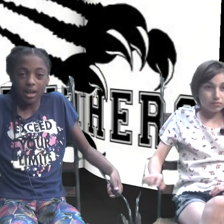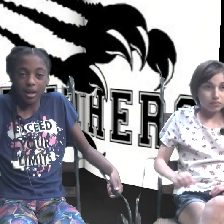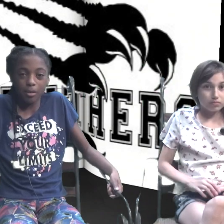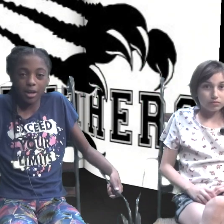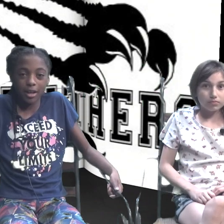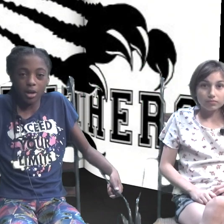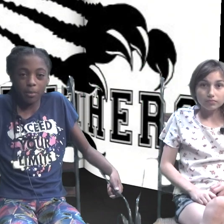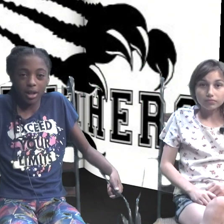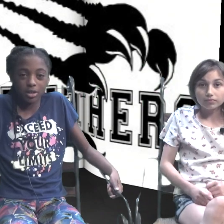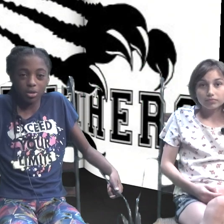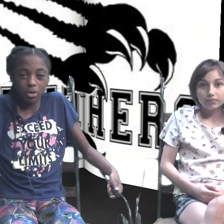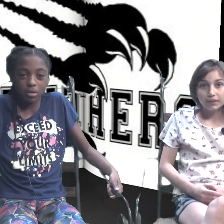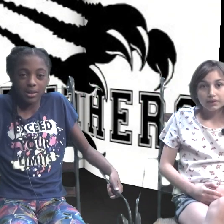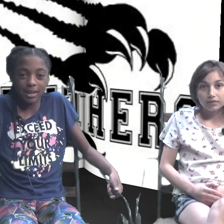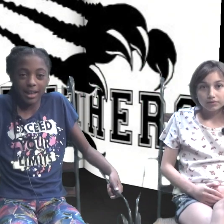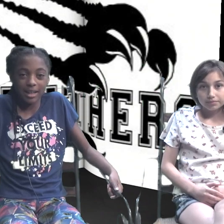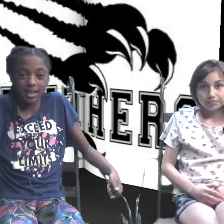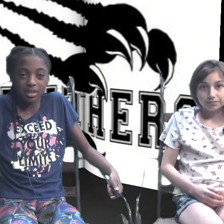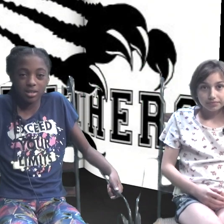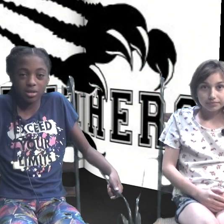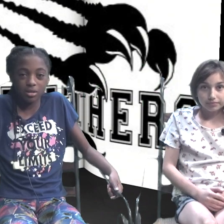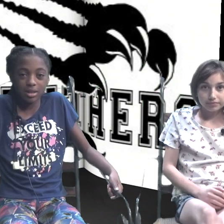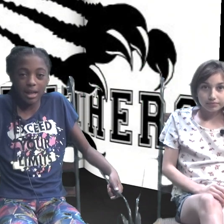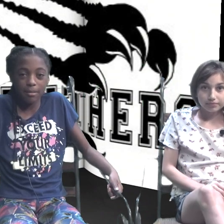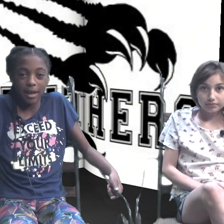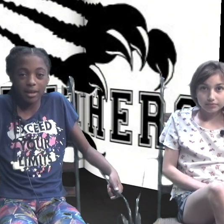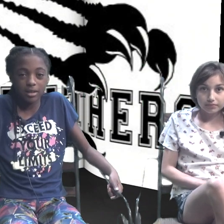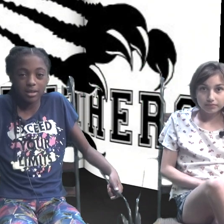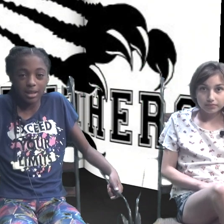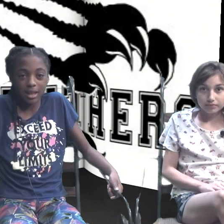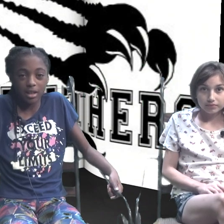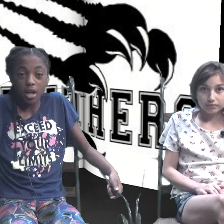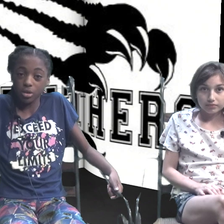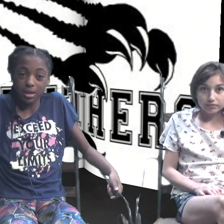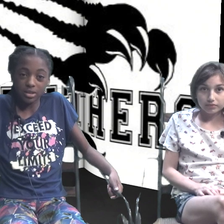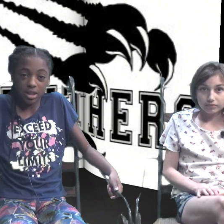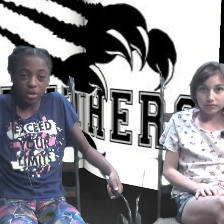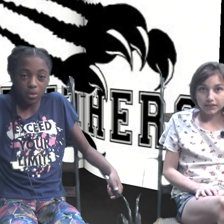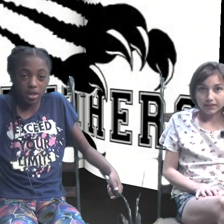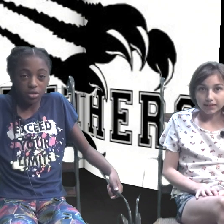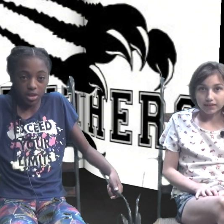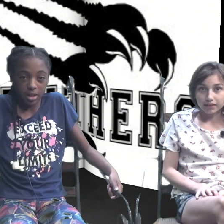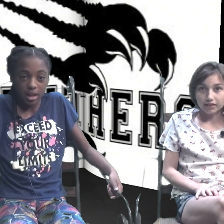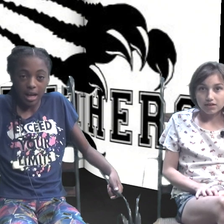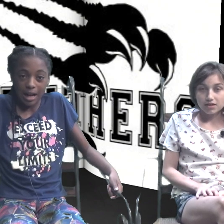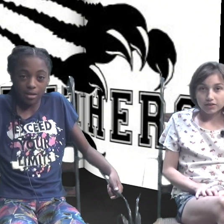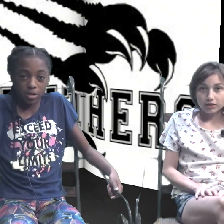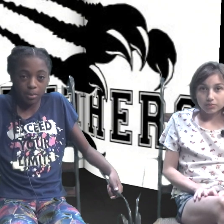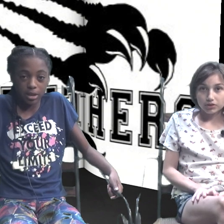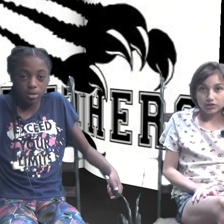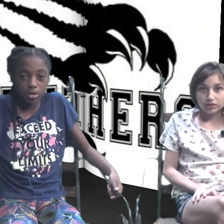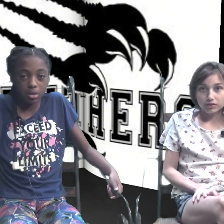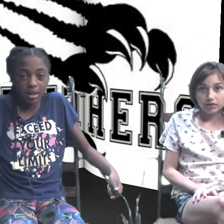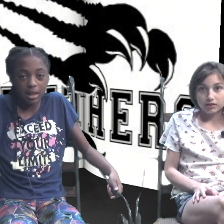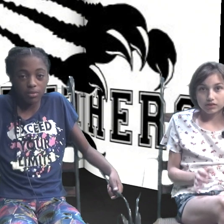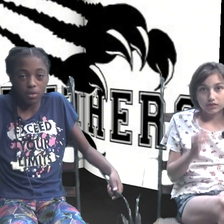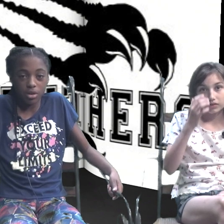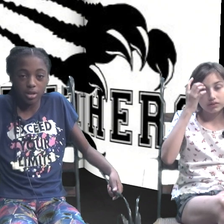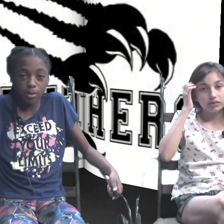Good morning, Oak Park School. Today is Tuesday, May 2nd, 2023. Our special student guest for this